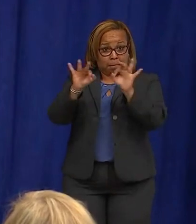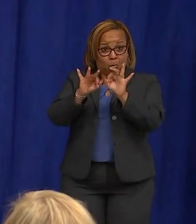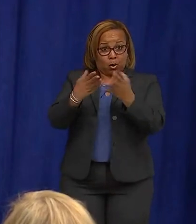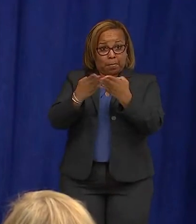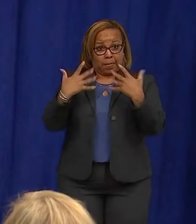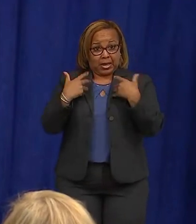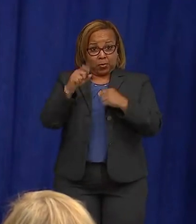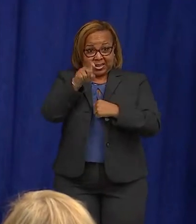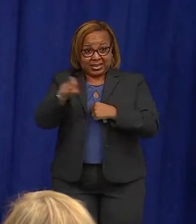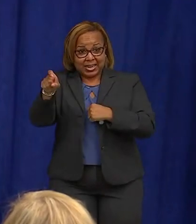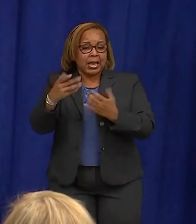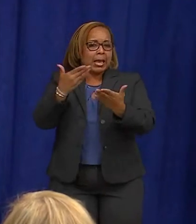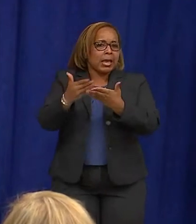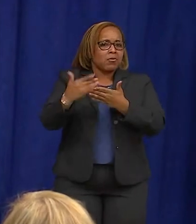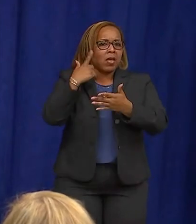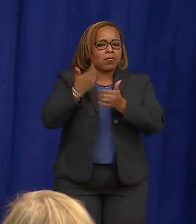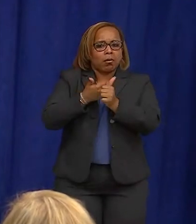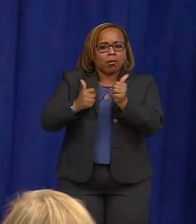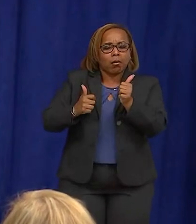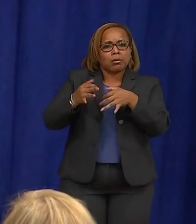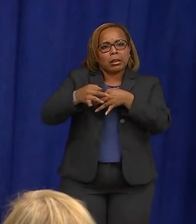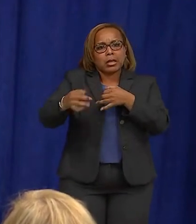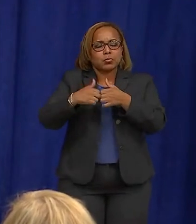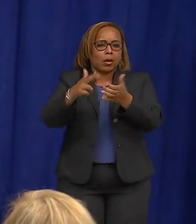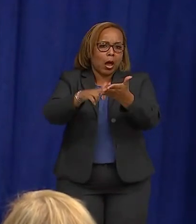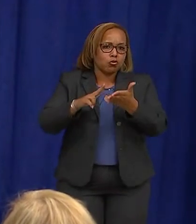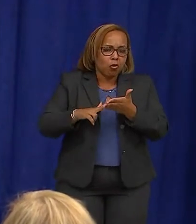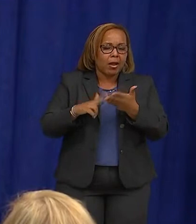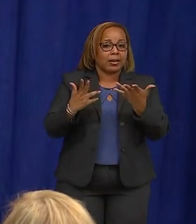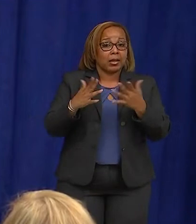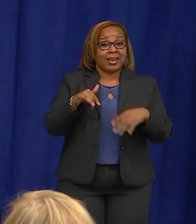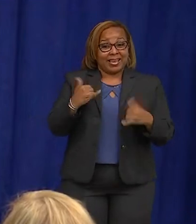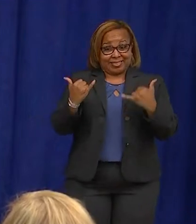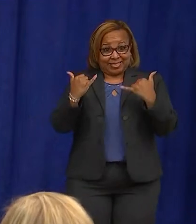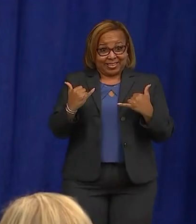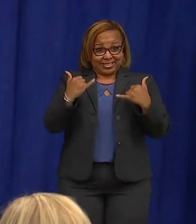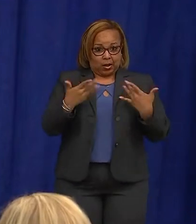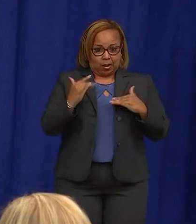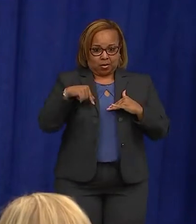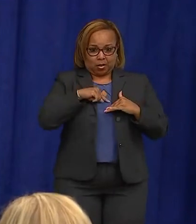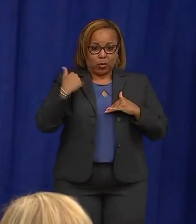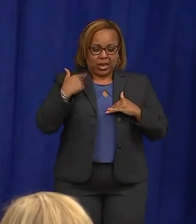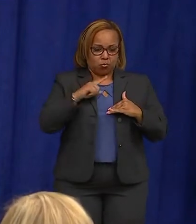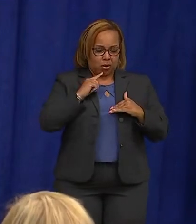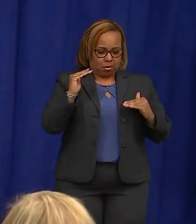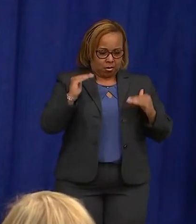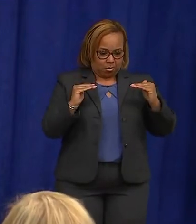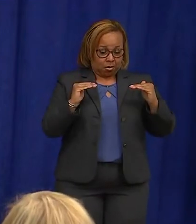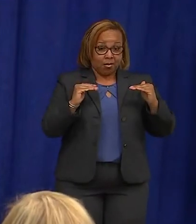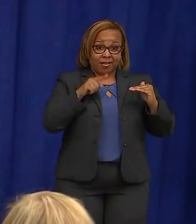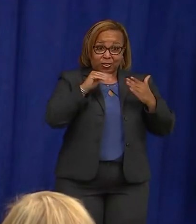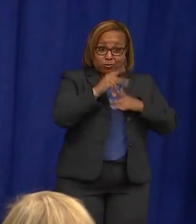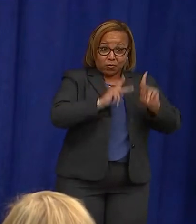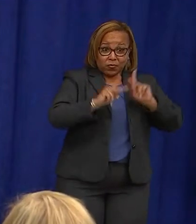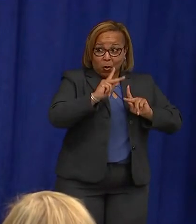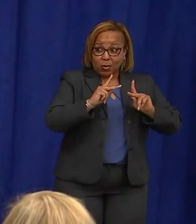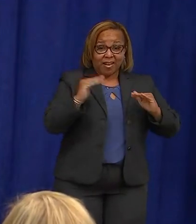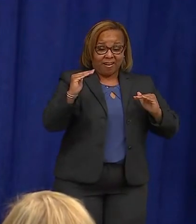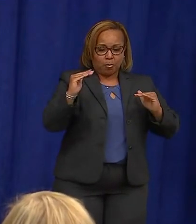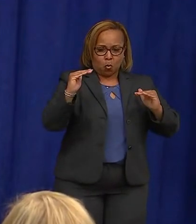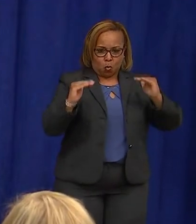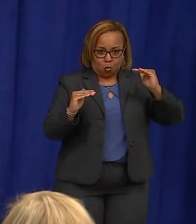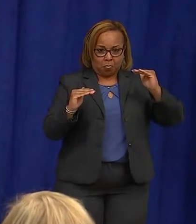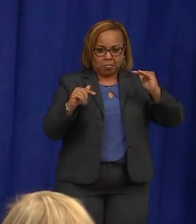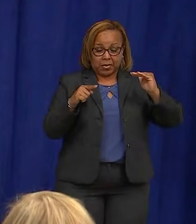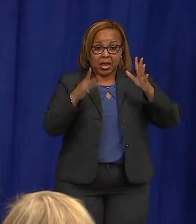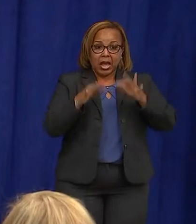health need, even if there are delays in contracting along the line. This now we'll be able to sort of ramp up these new folks and ramp these down